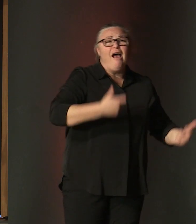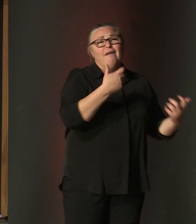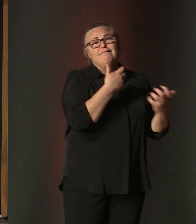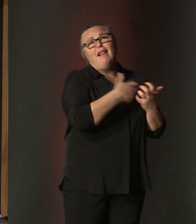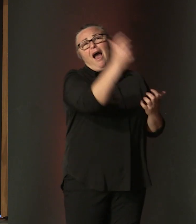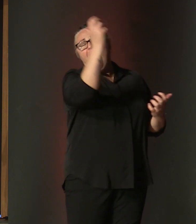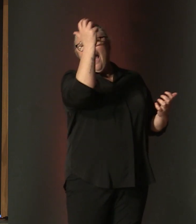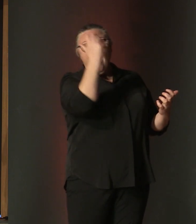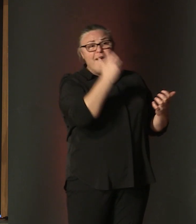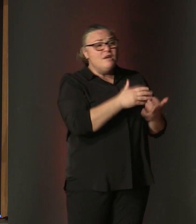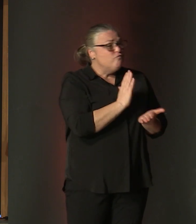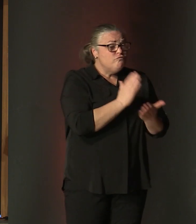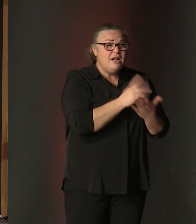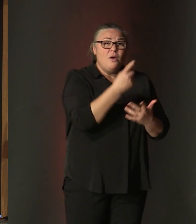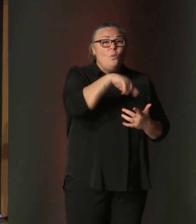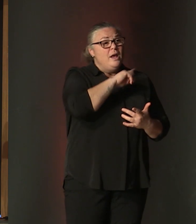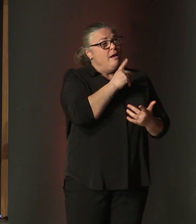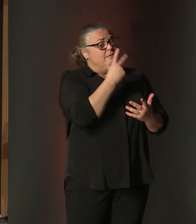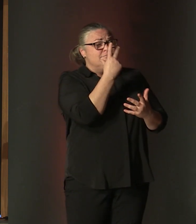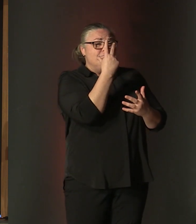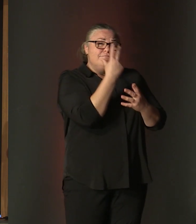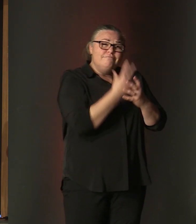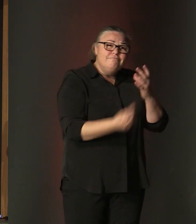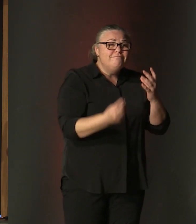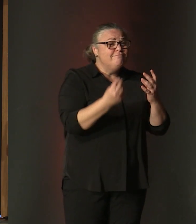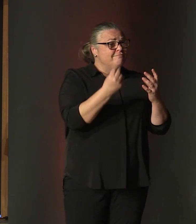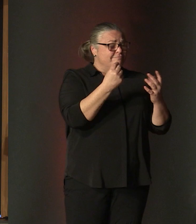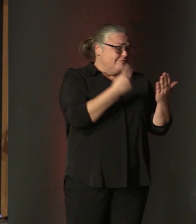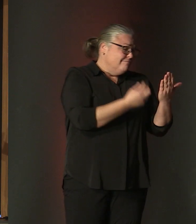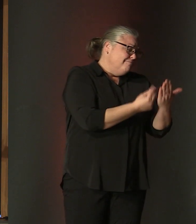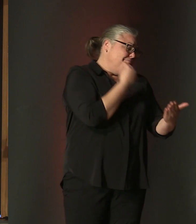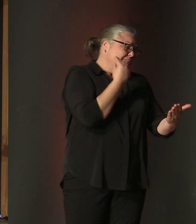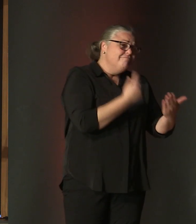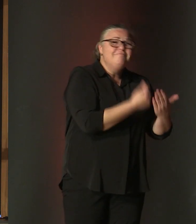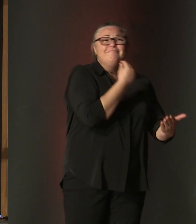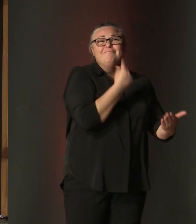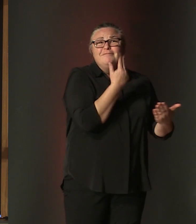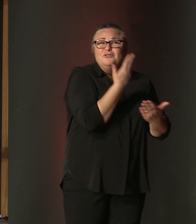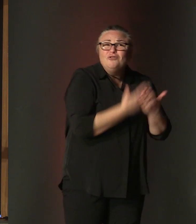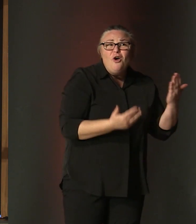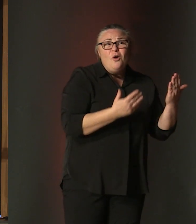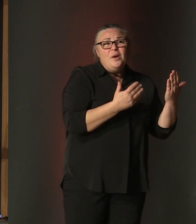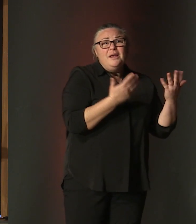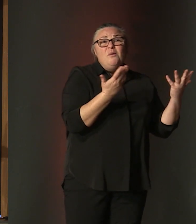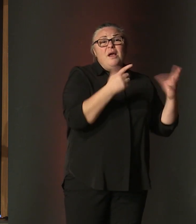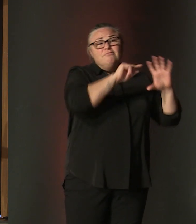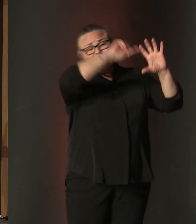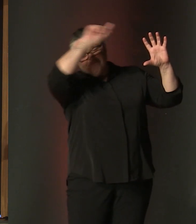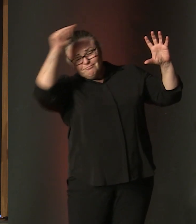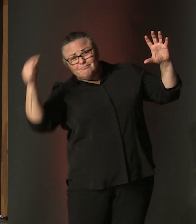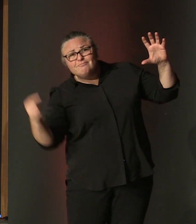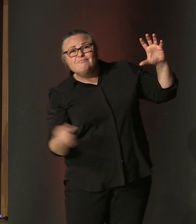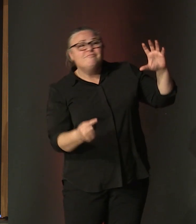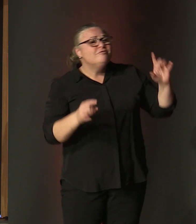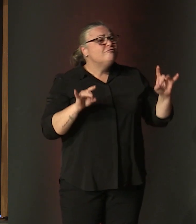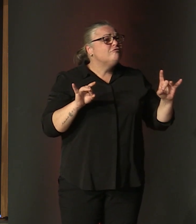sides ached, completely immersed in an unfolding story happening